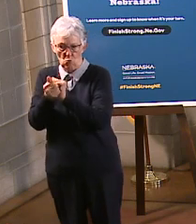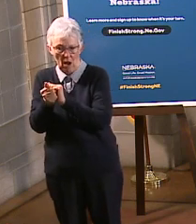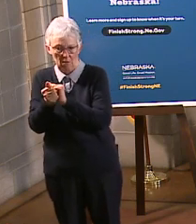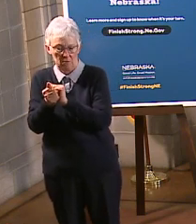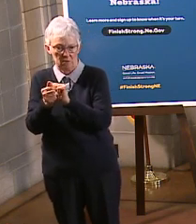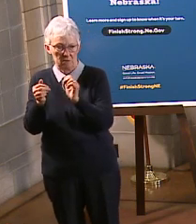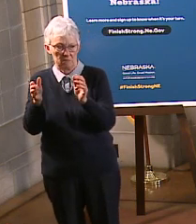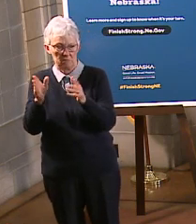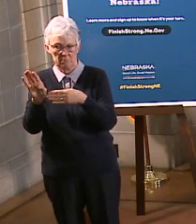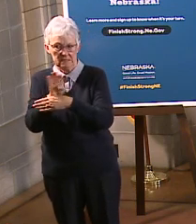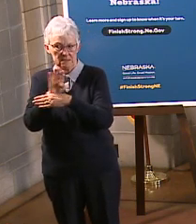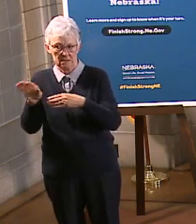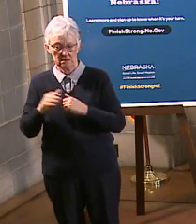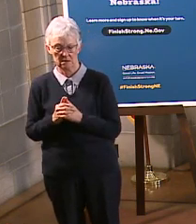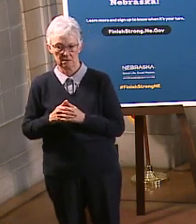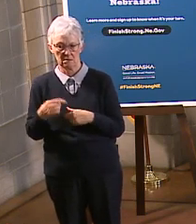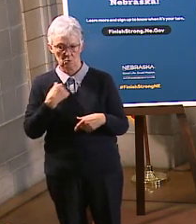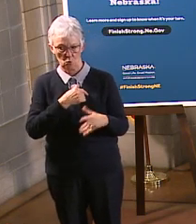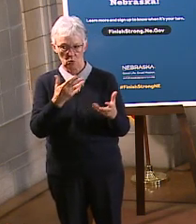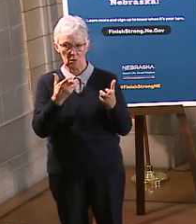and sign up at